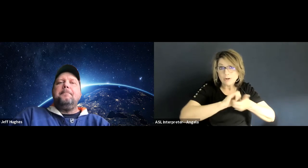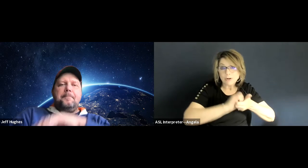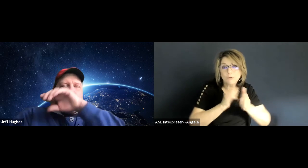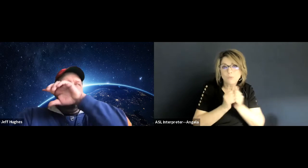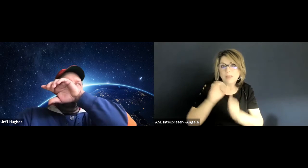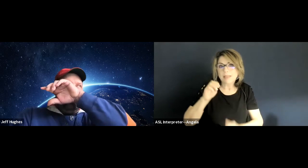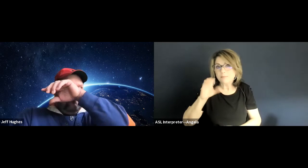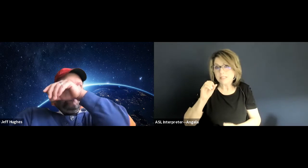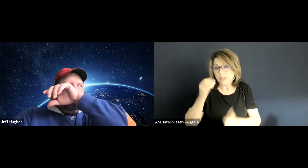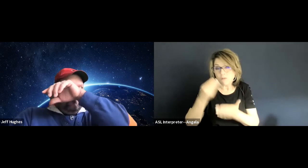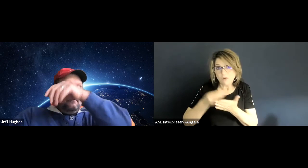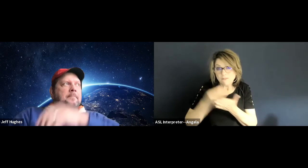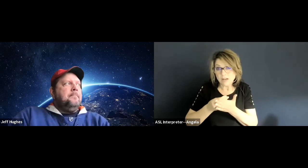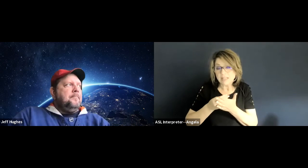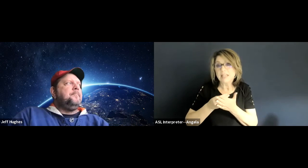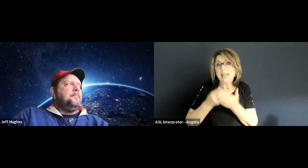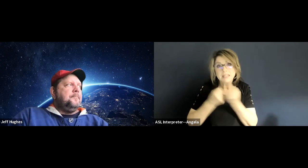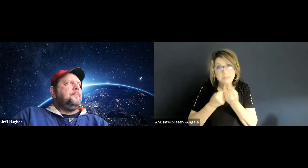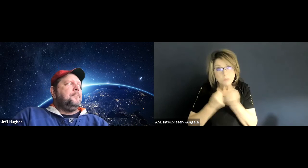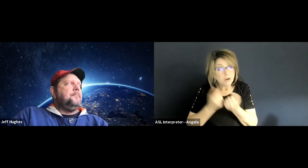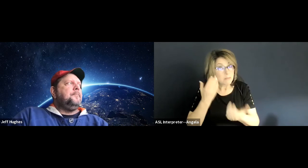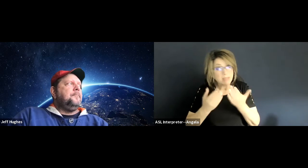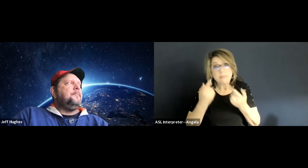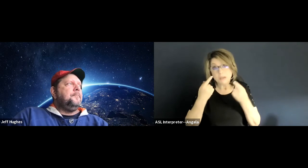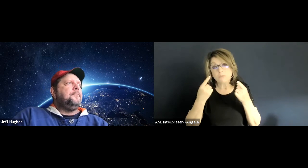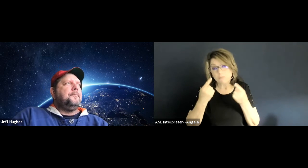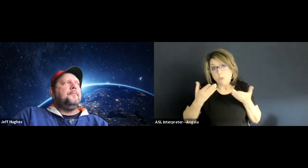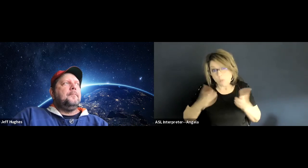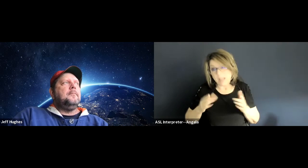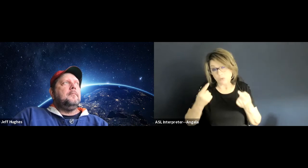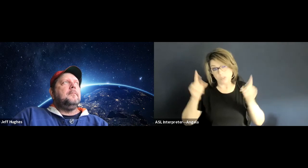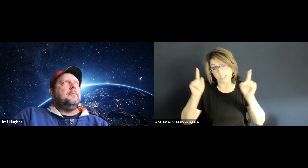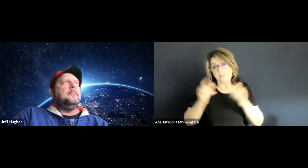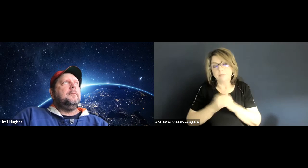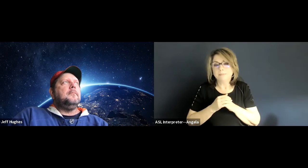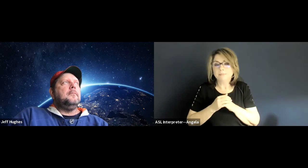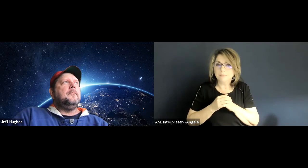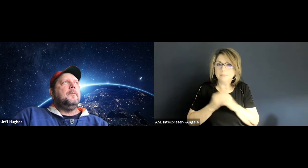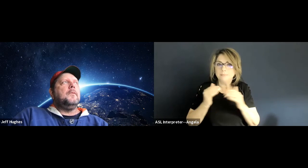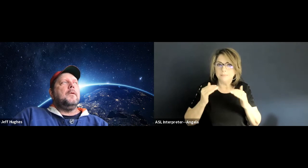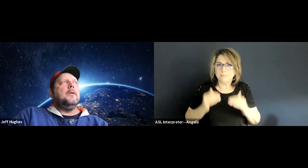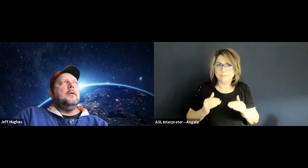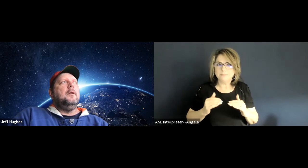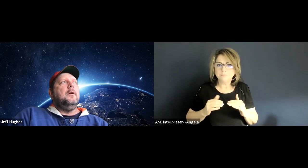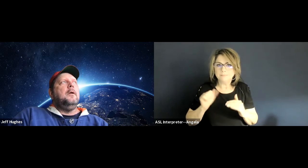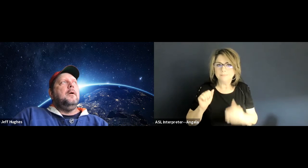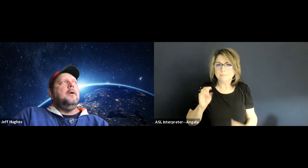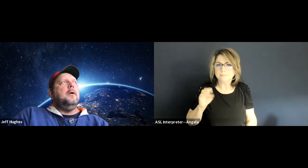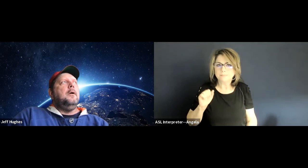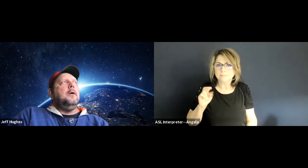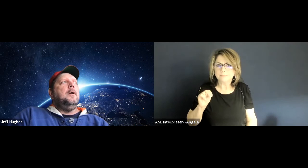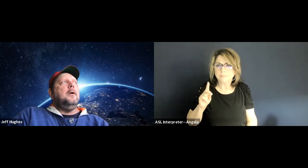for funding and training support may be a way to achieve it. And Amanda says